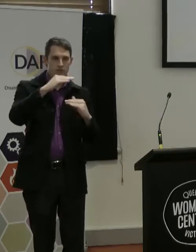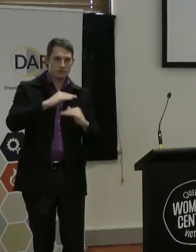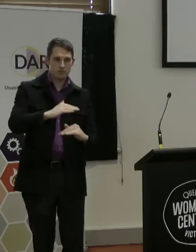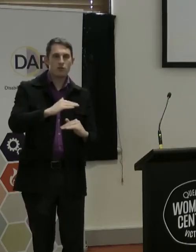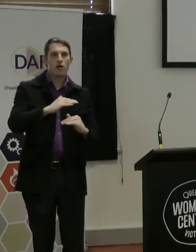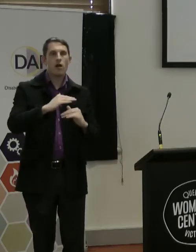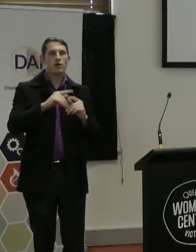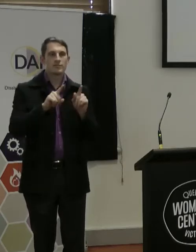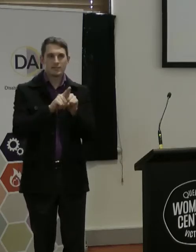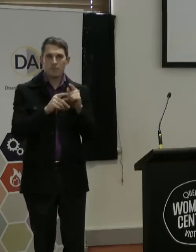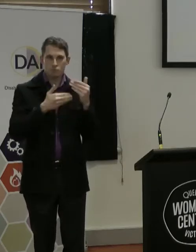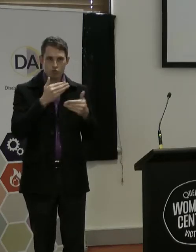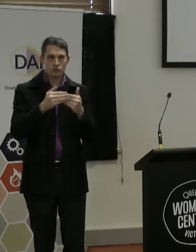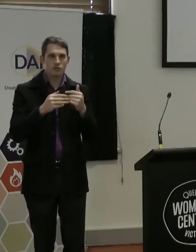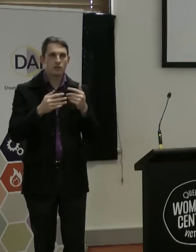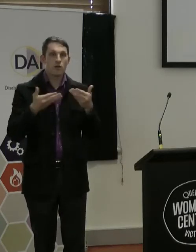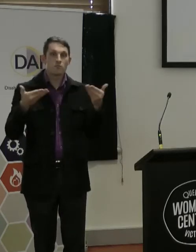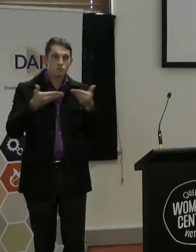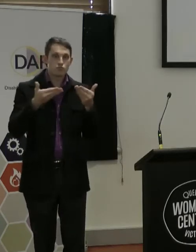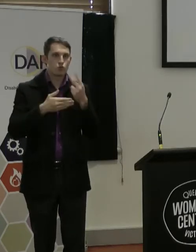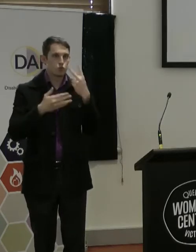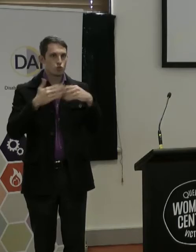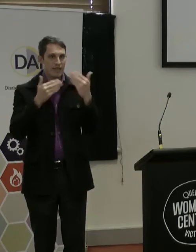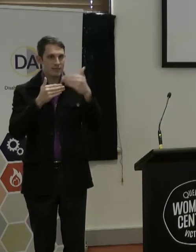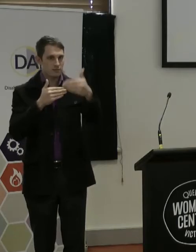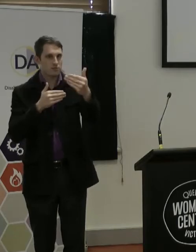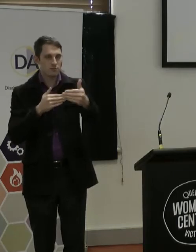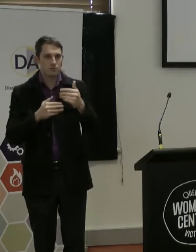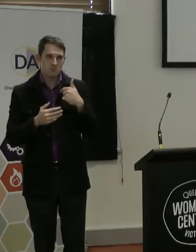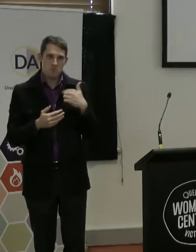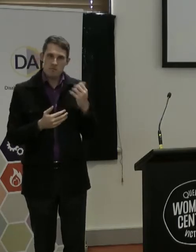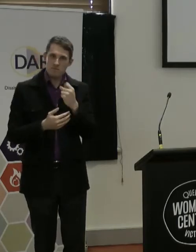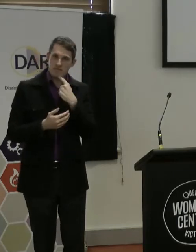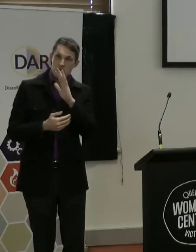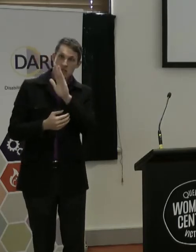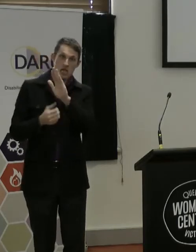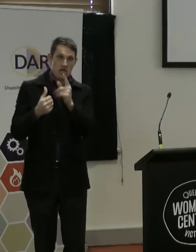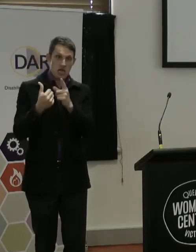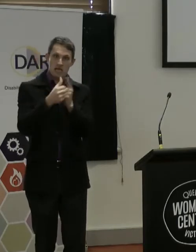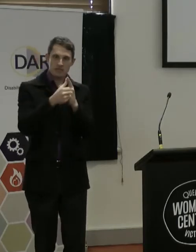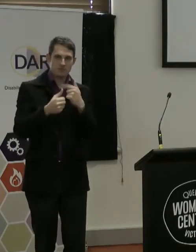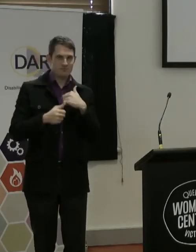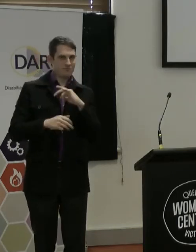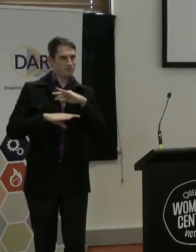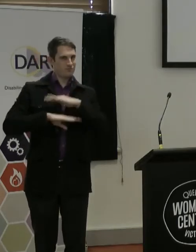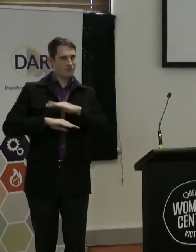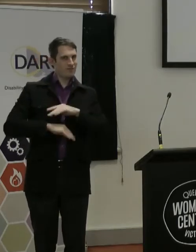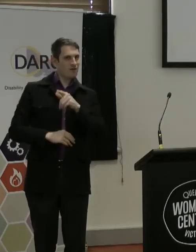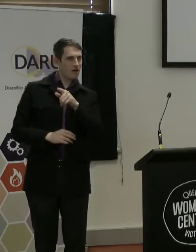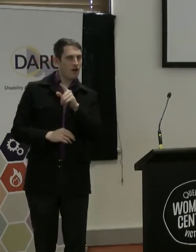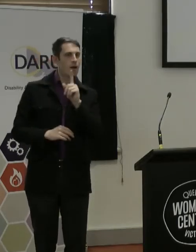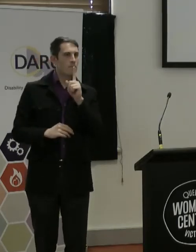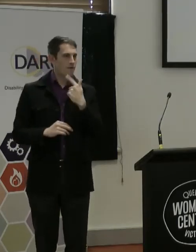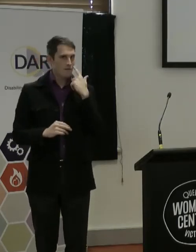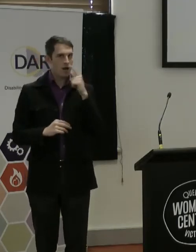over 2 days to complete. I have to say, while I wasn't thrilled with everything that came out of the Australian government delegation's mouths, they did coordinate